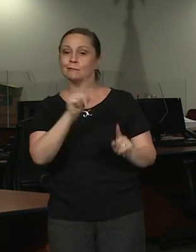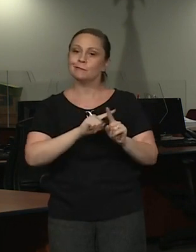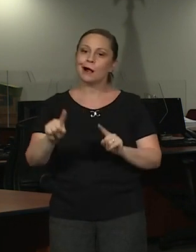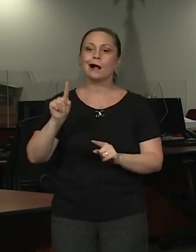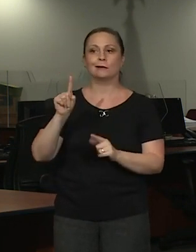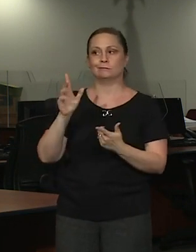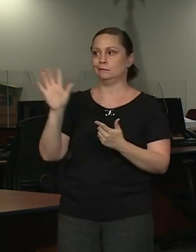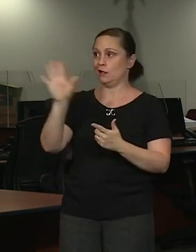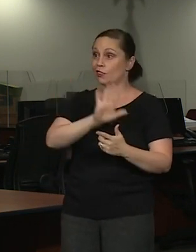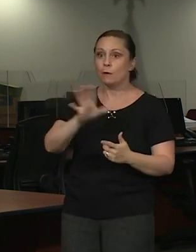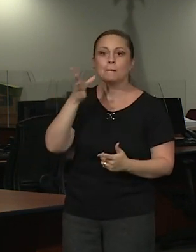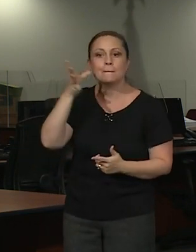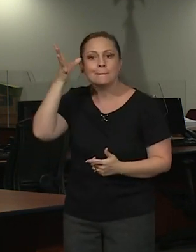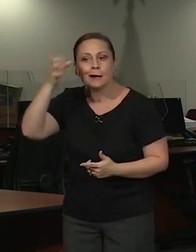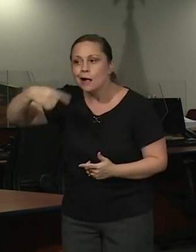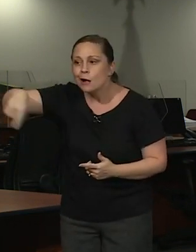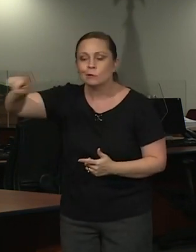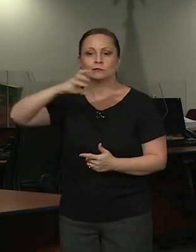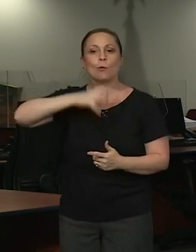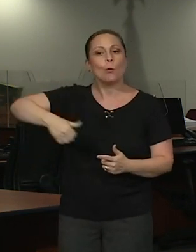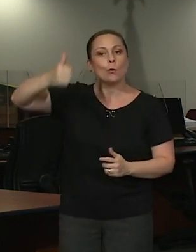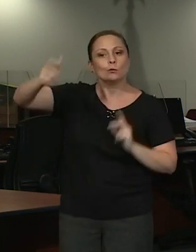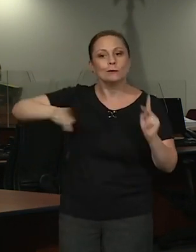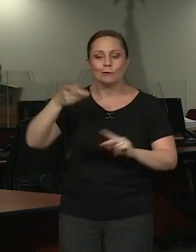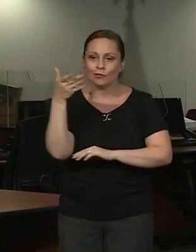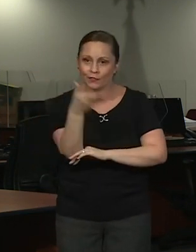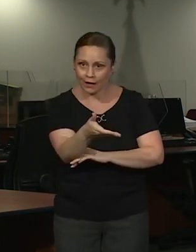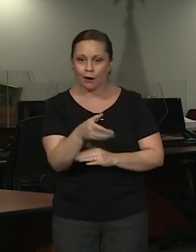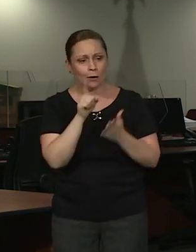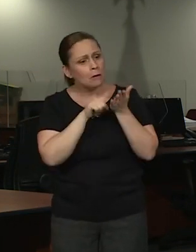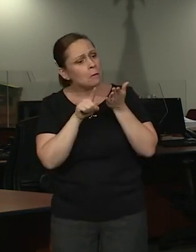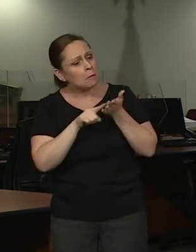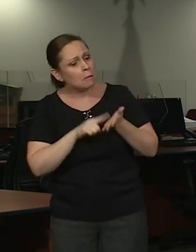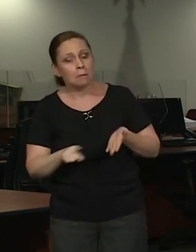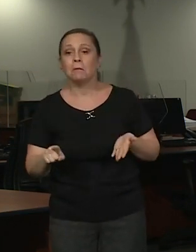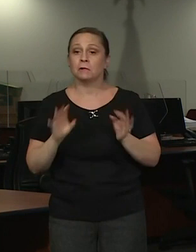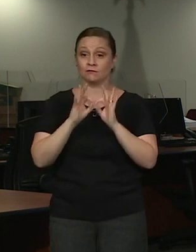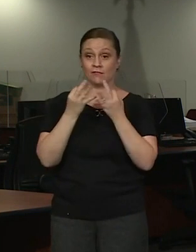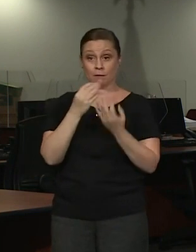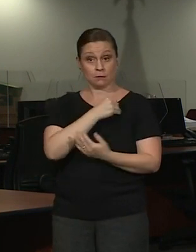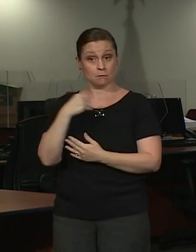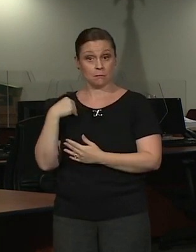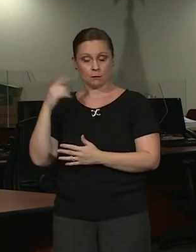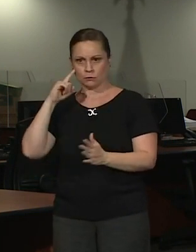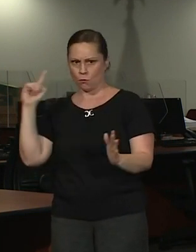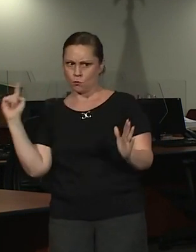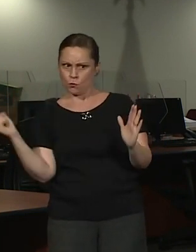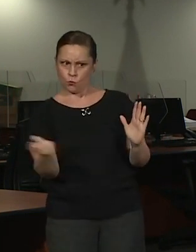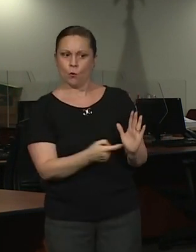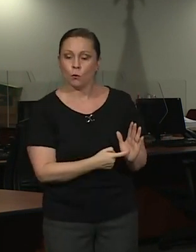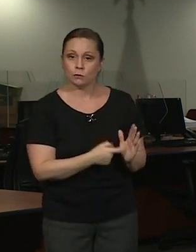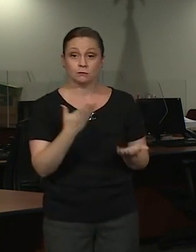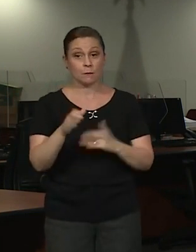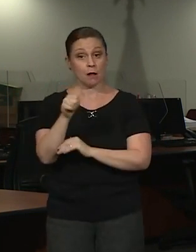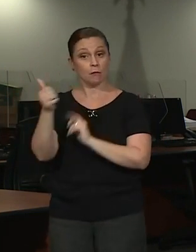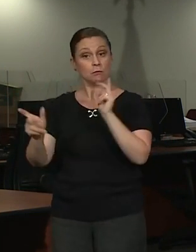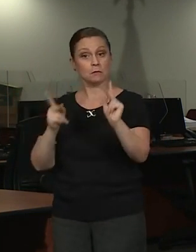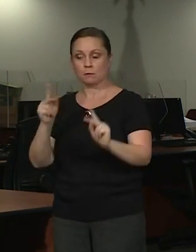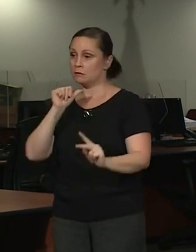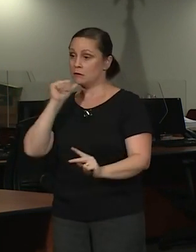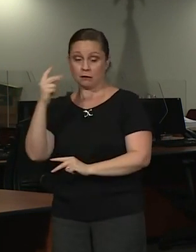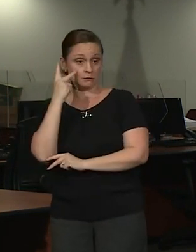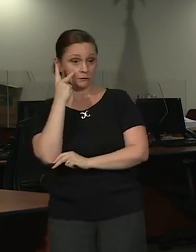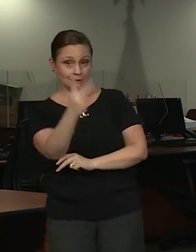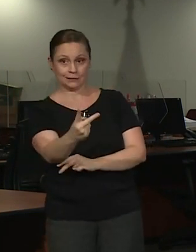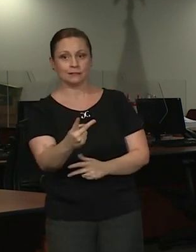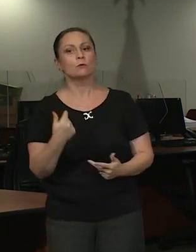parents and the elderly people that are there, and because sometimes the family members will see something that others don't see. So it's healthy all around.